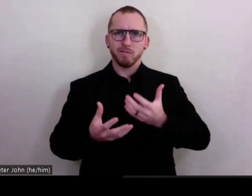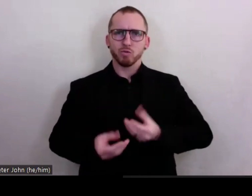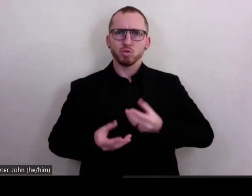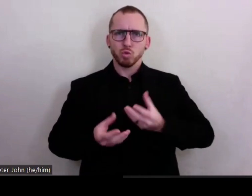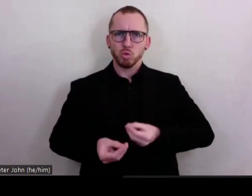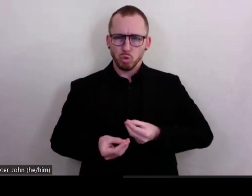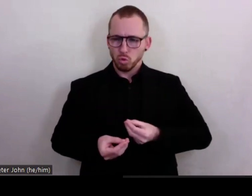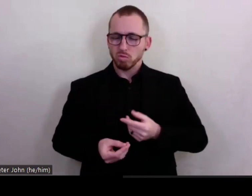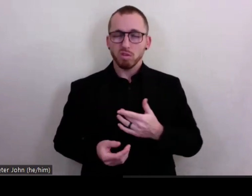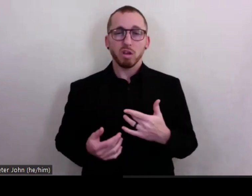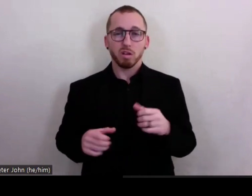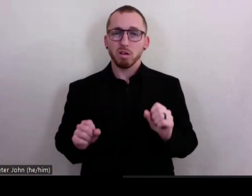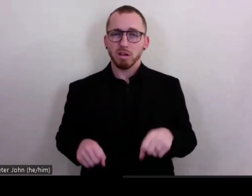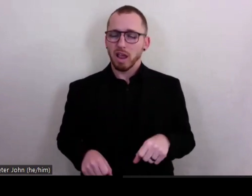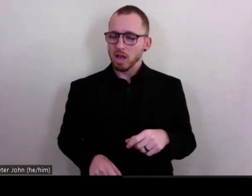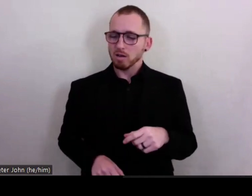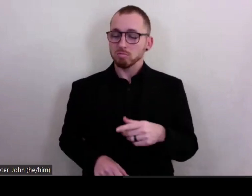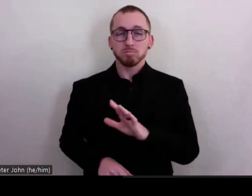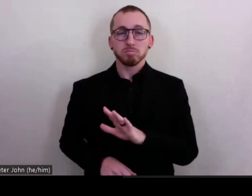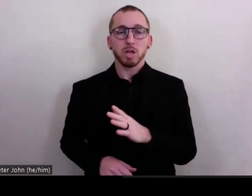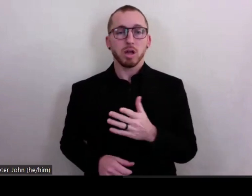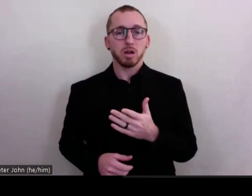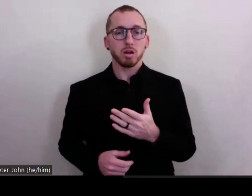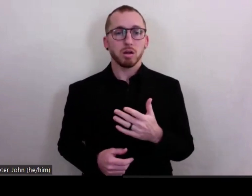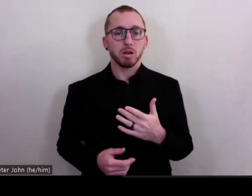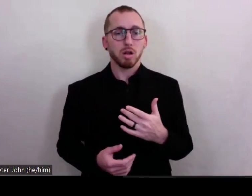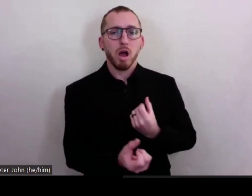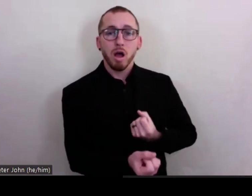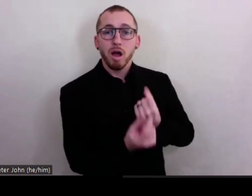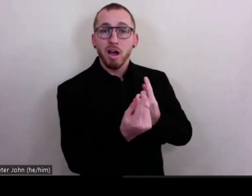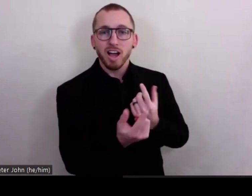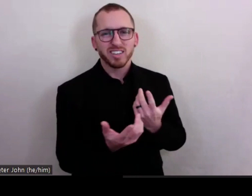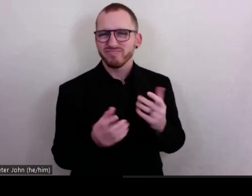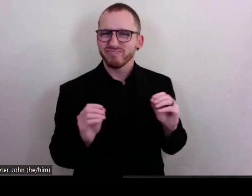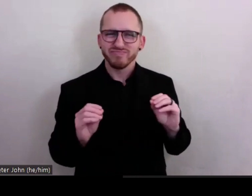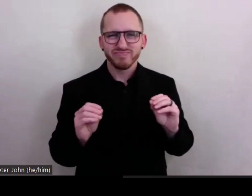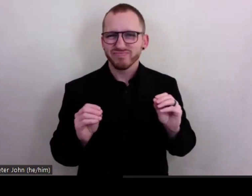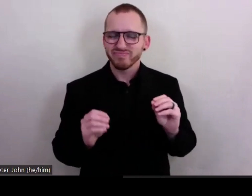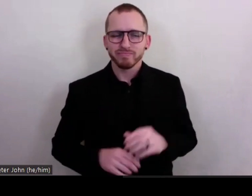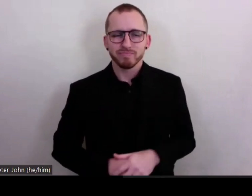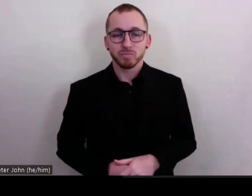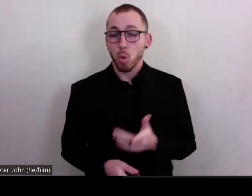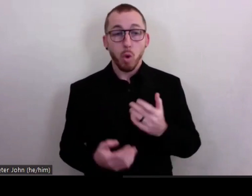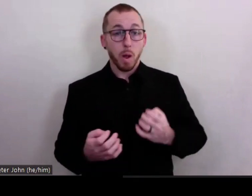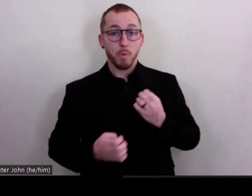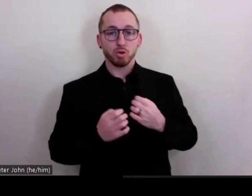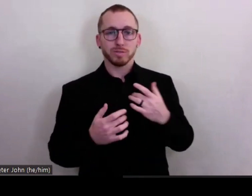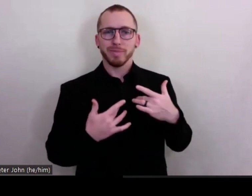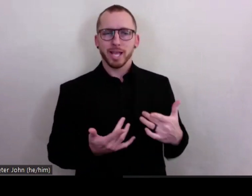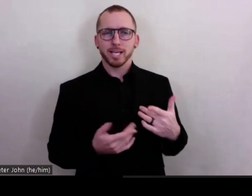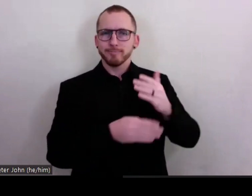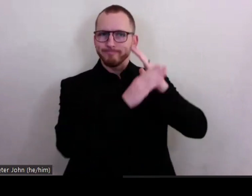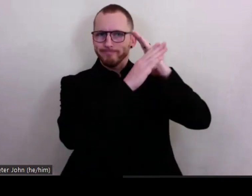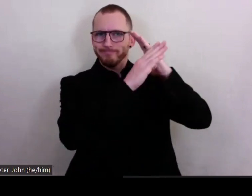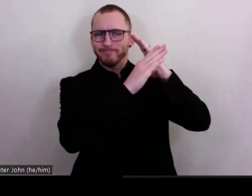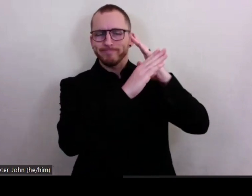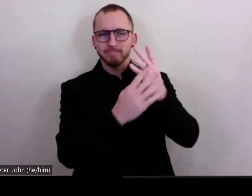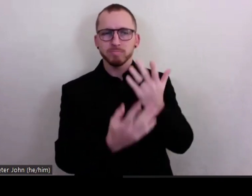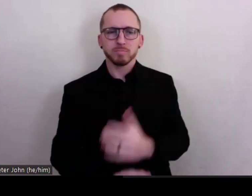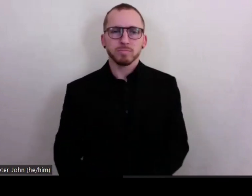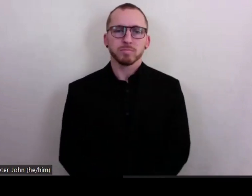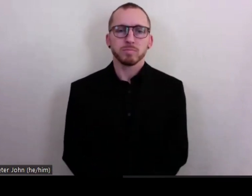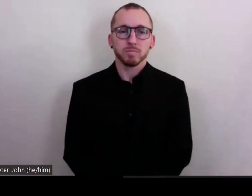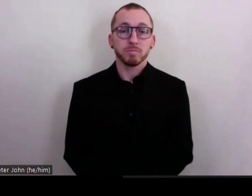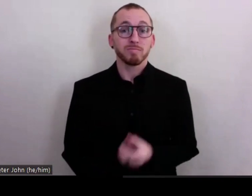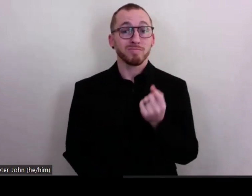indifferent, or they just avoid emotions altogether. And the problem with that is we